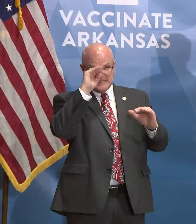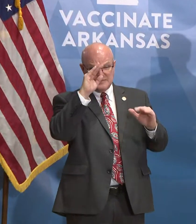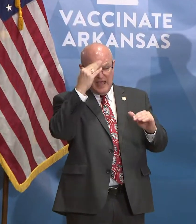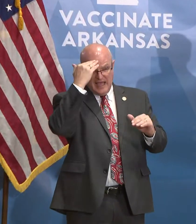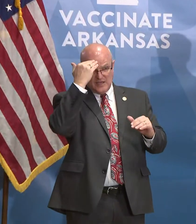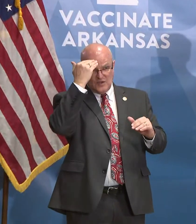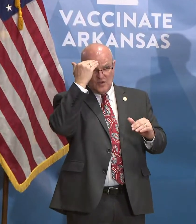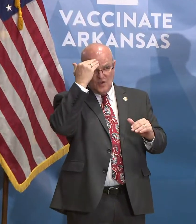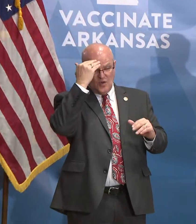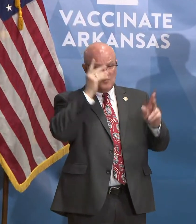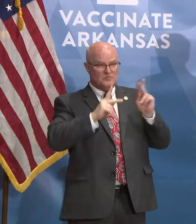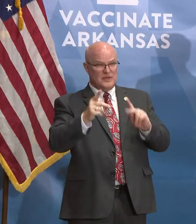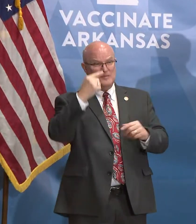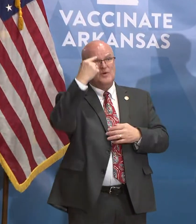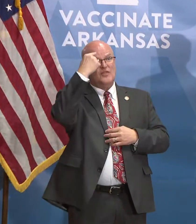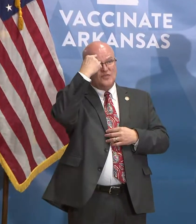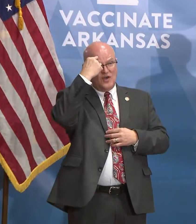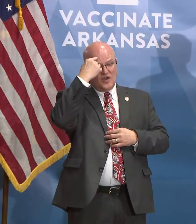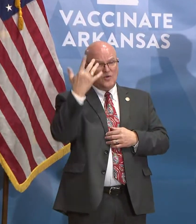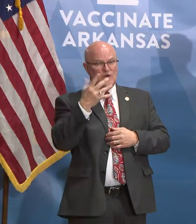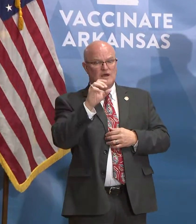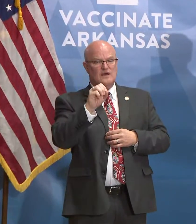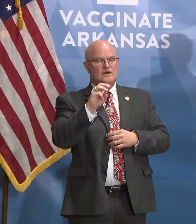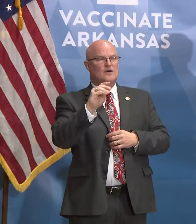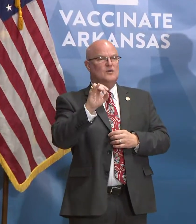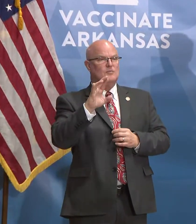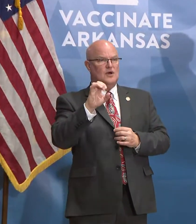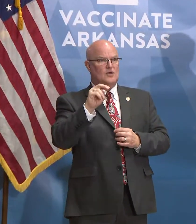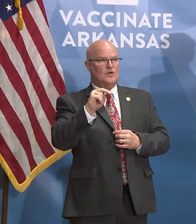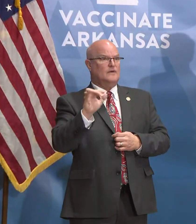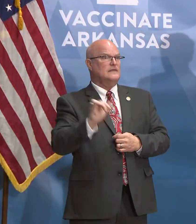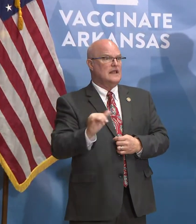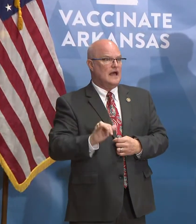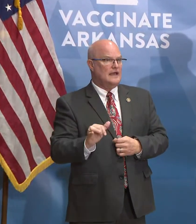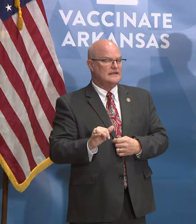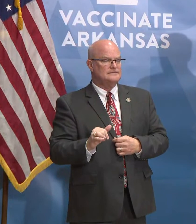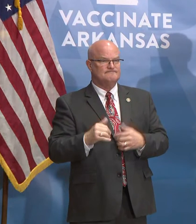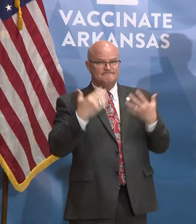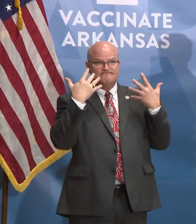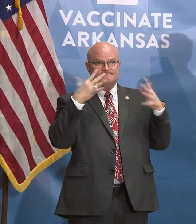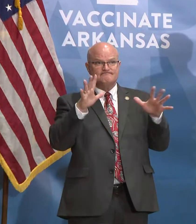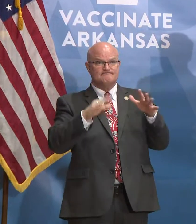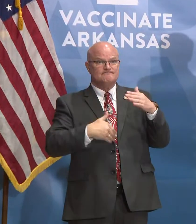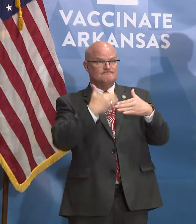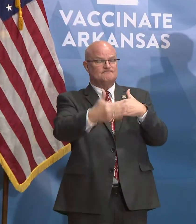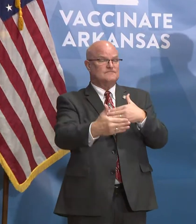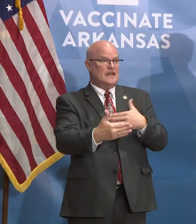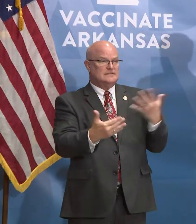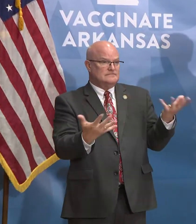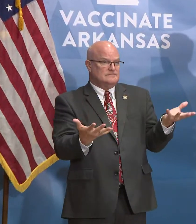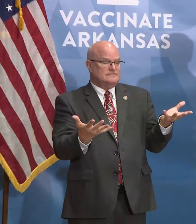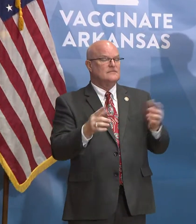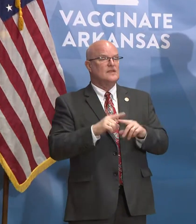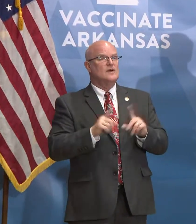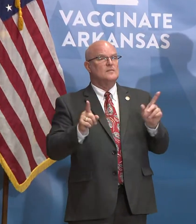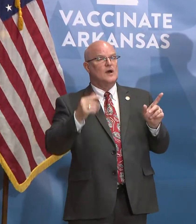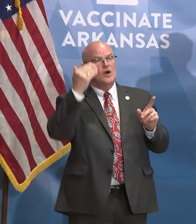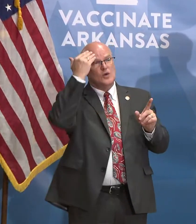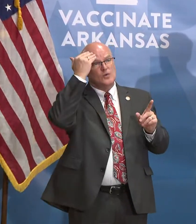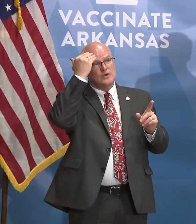think anybody did, exactly what Omicron was going to be like. We don't know what will come next. We do know